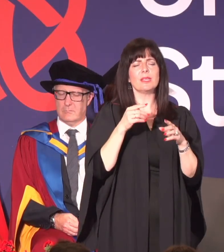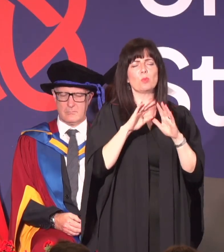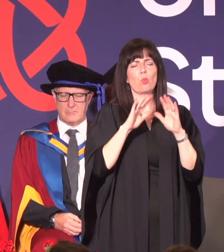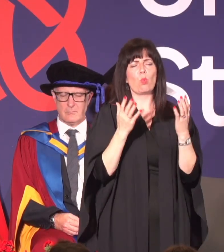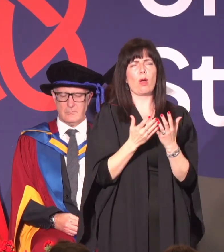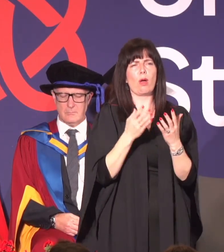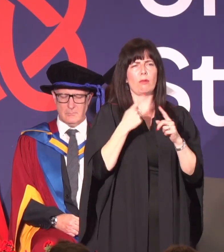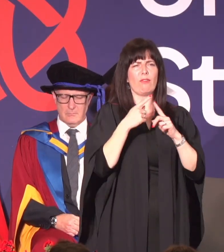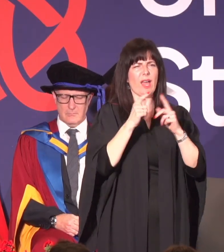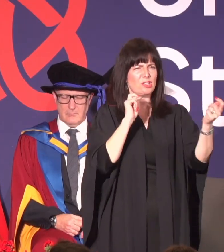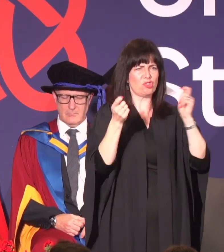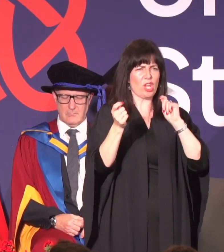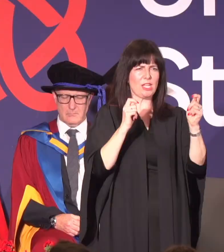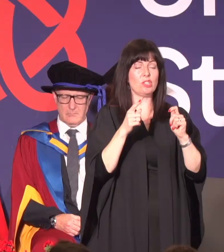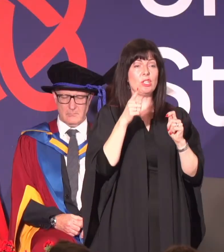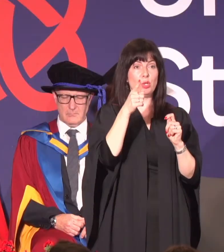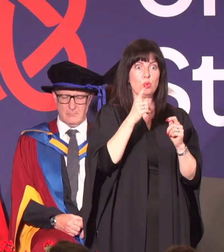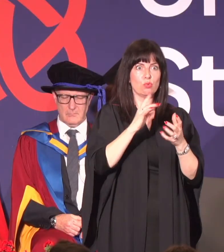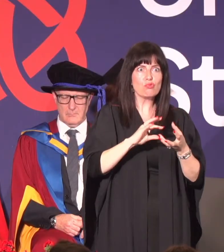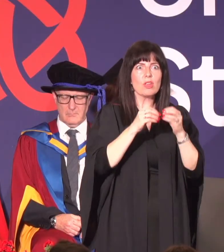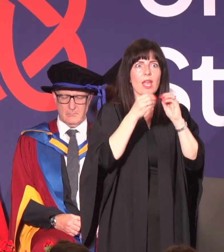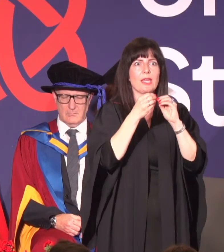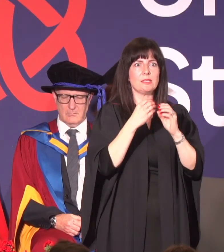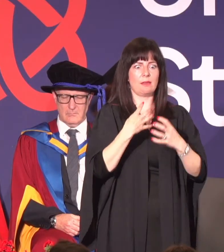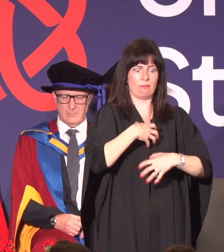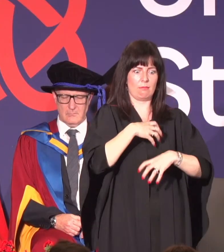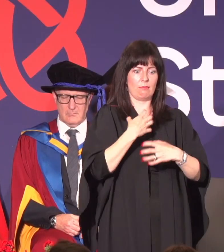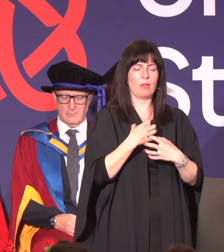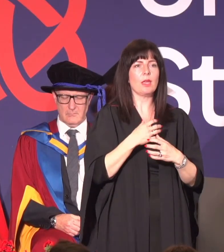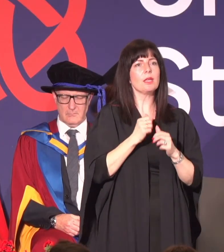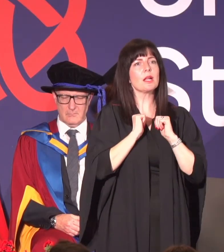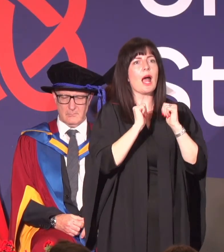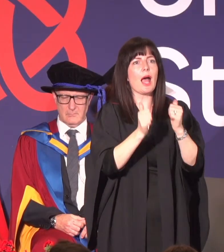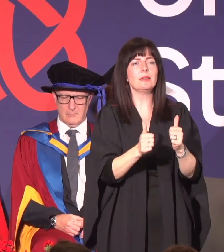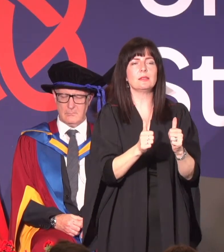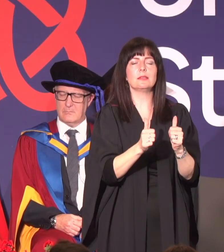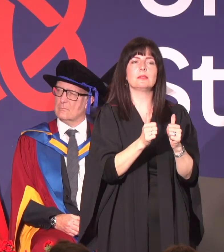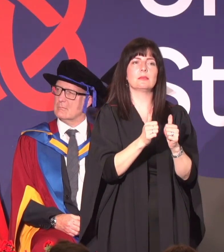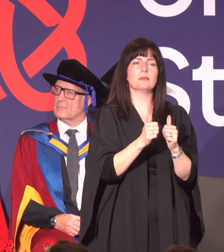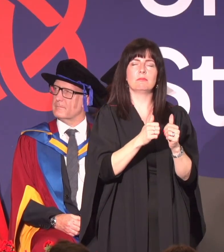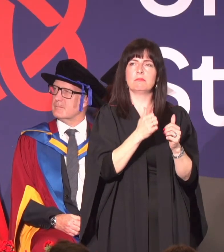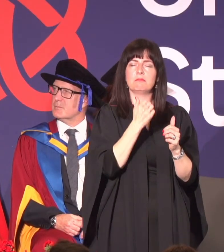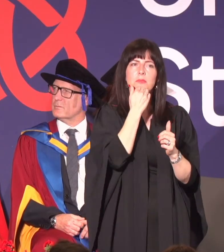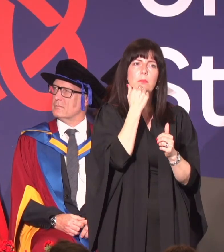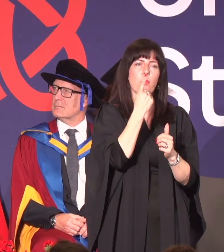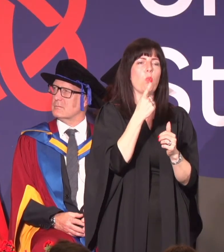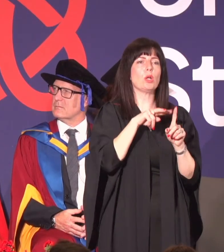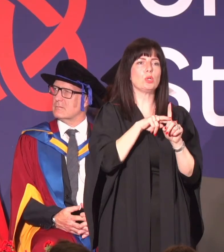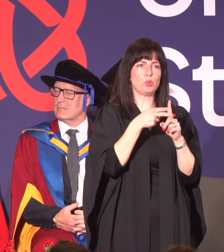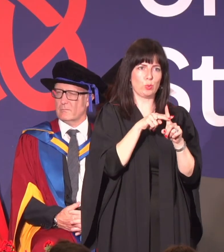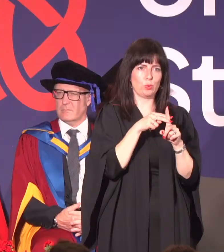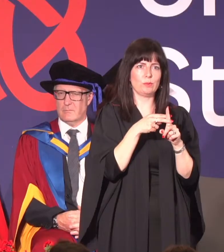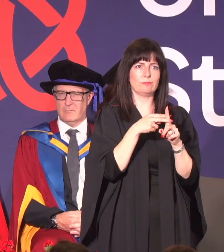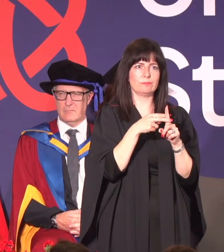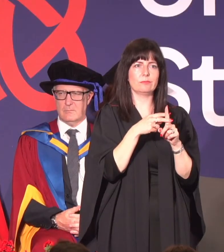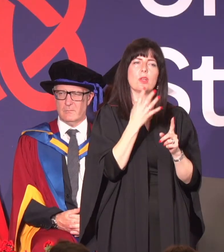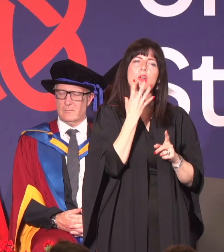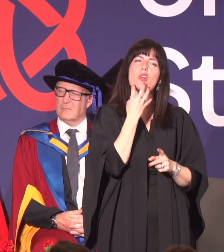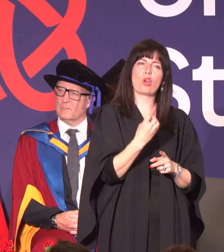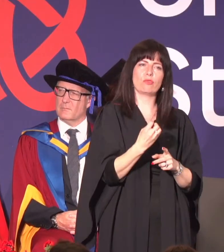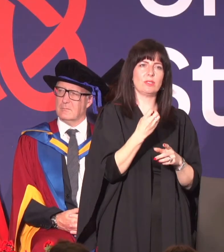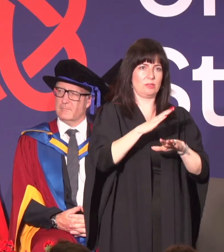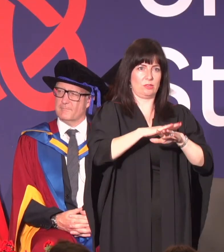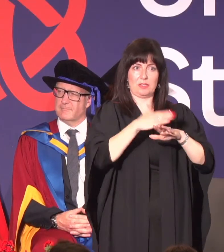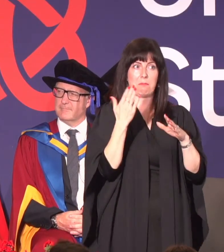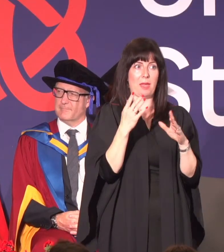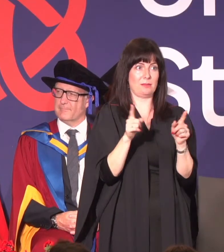your creativity, adaptability, and humanity will be your greatest tools. And your courage, in whatever form